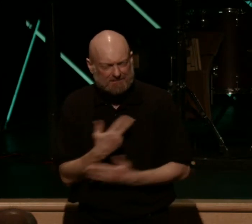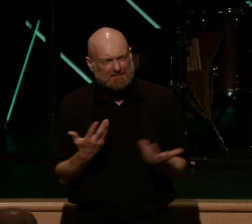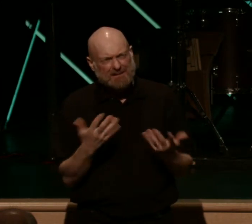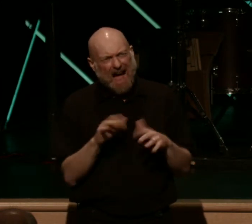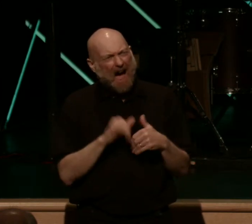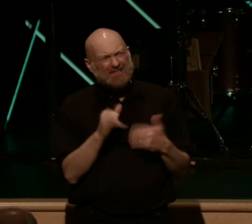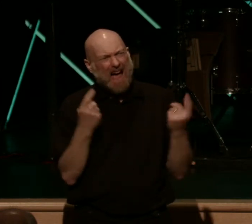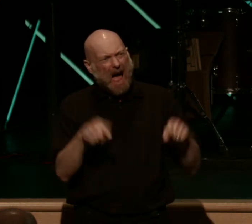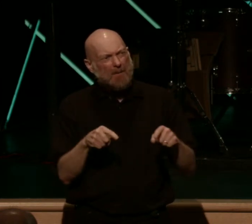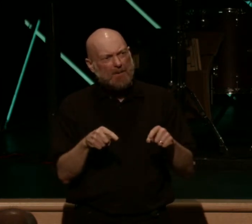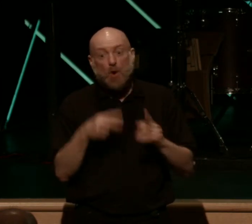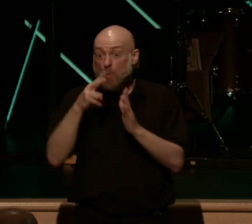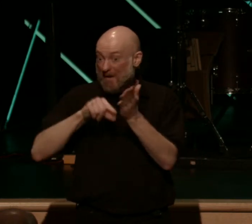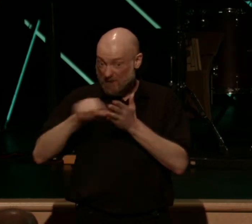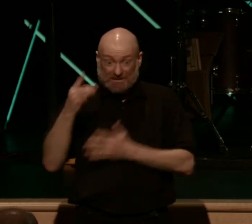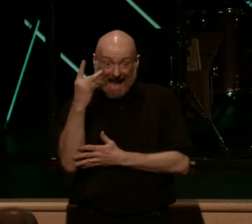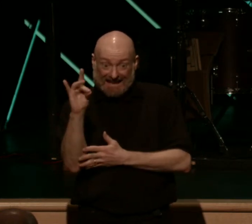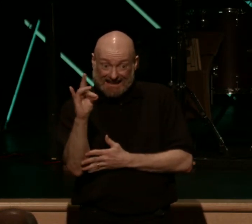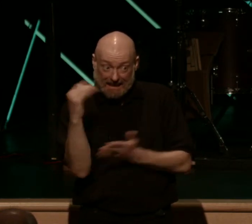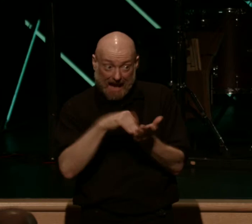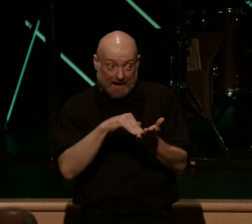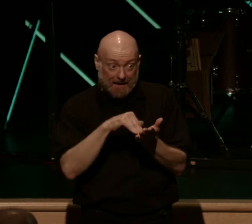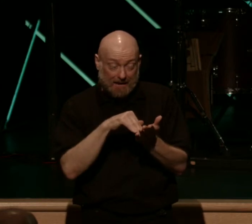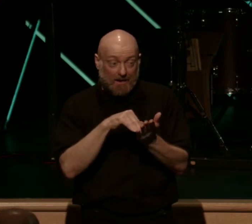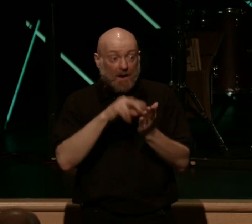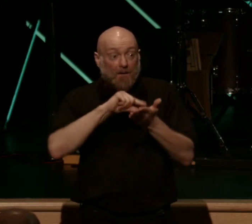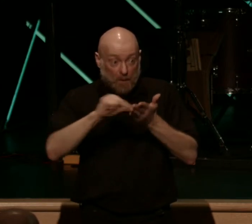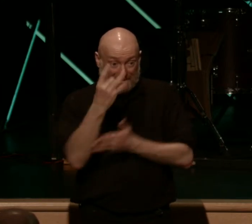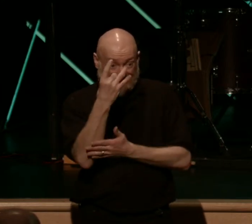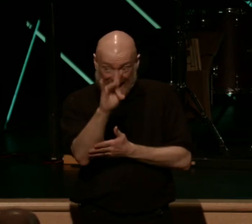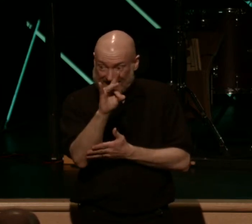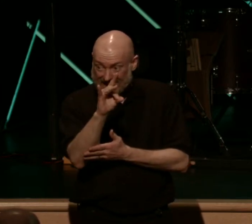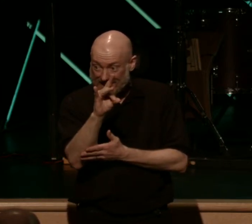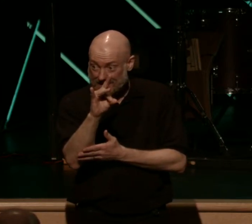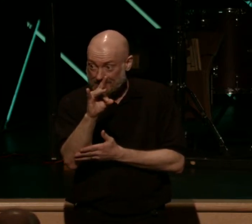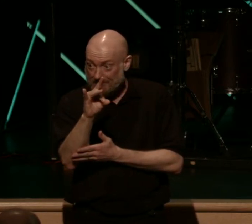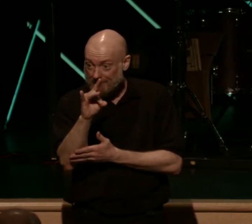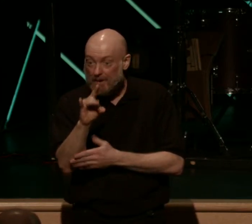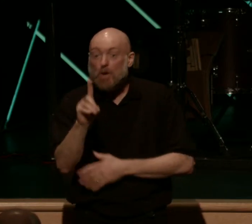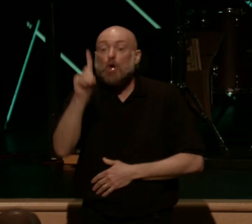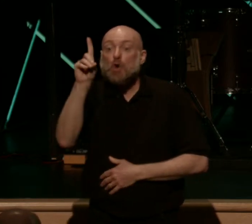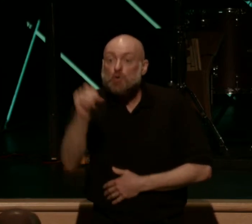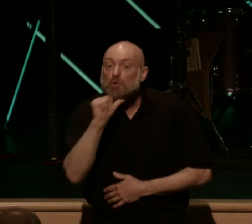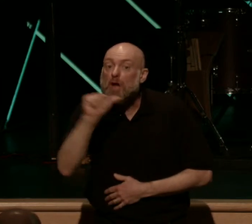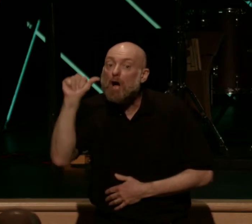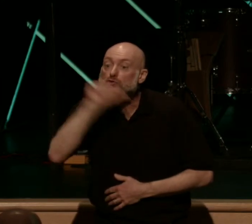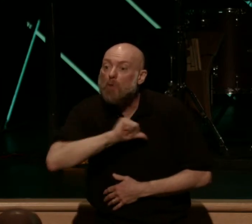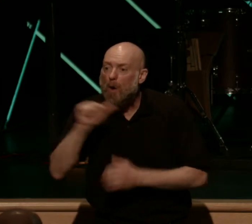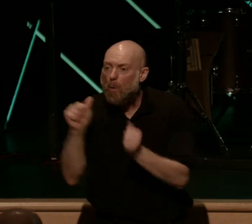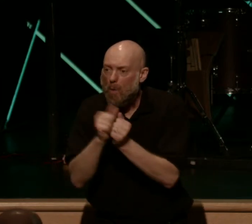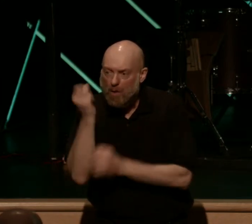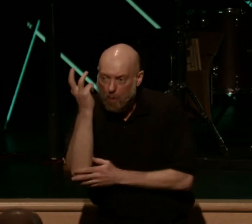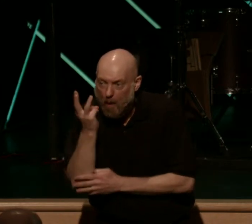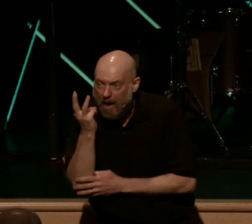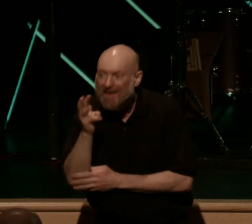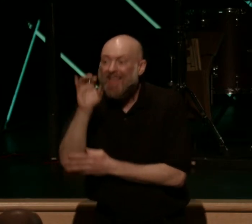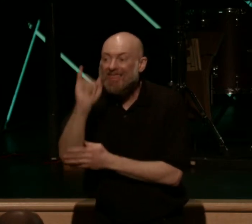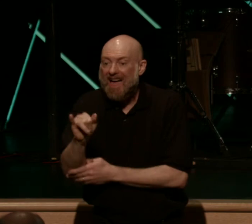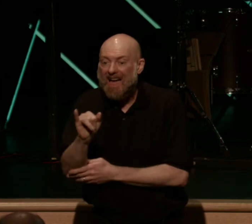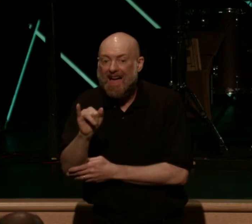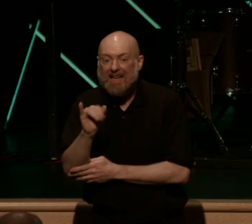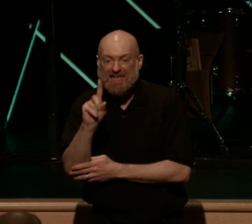that happen? We'll look back at verse 18. Verse 18. And do not get drunk with wine, for that